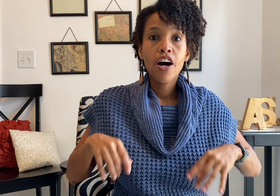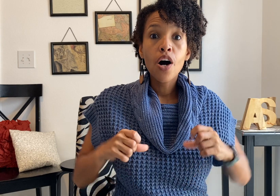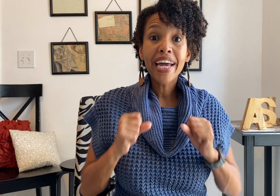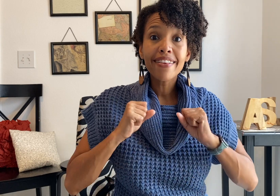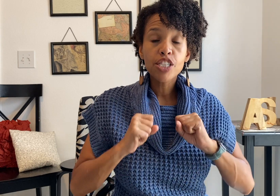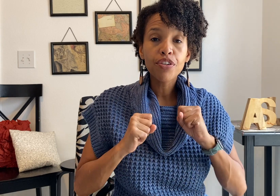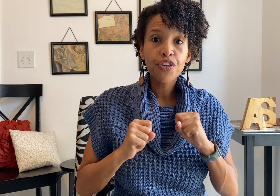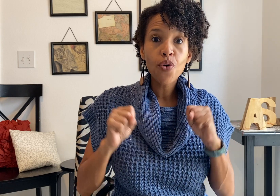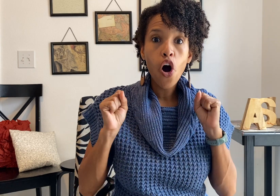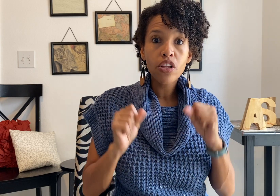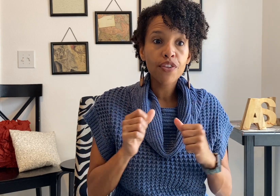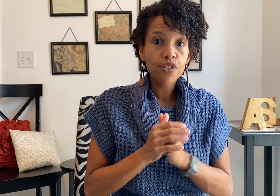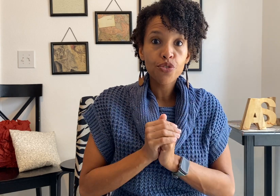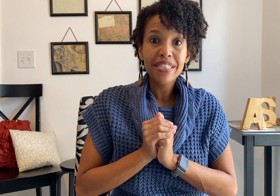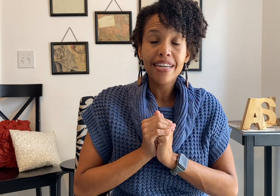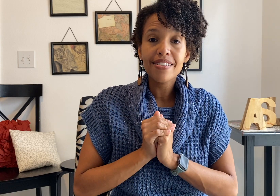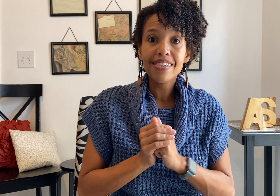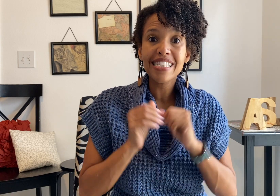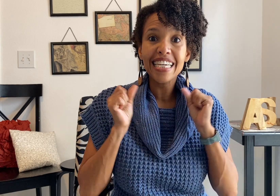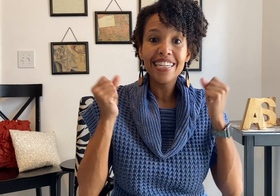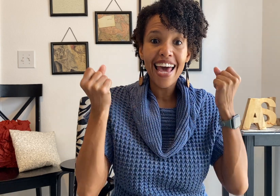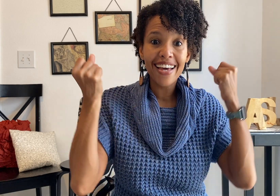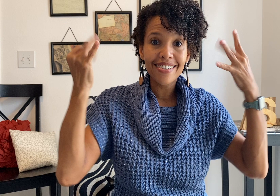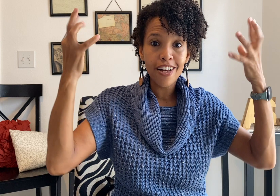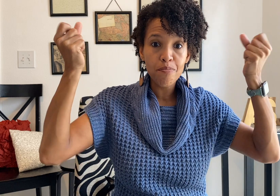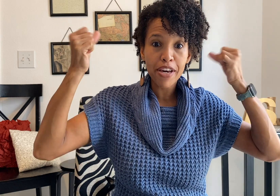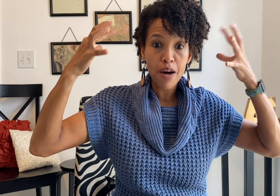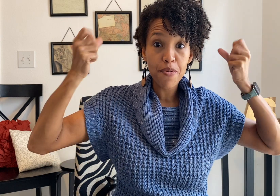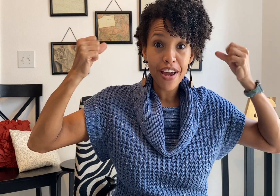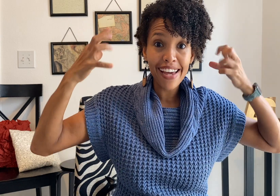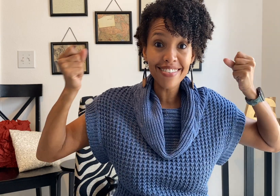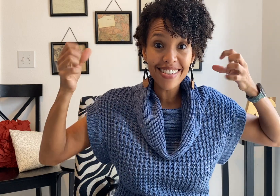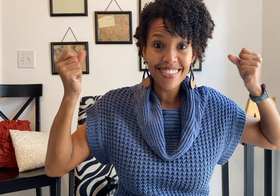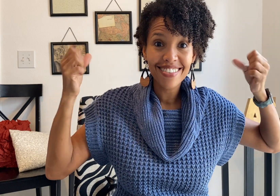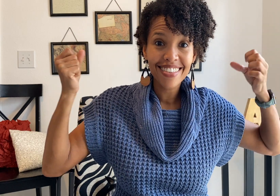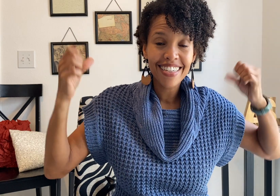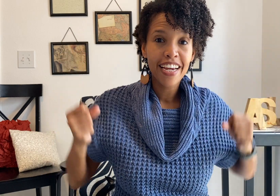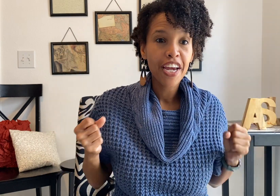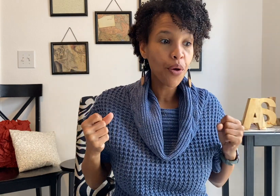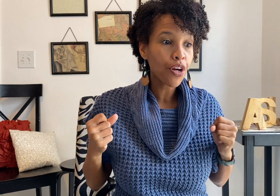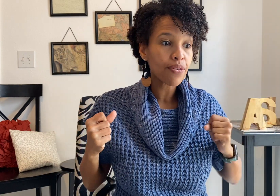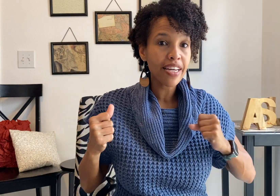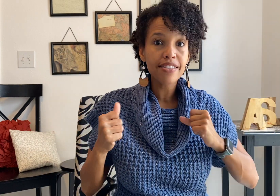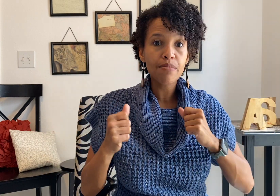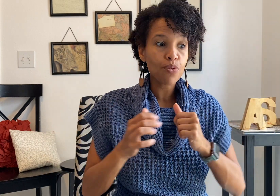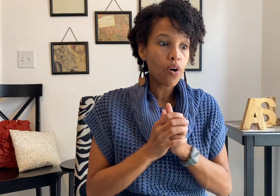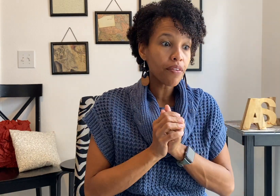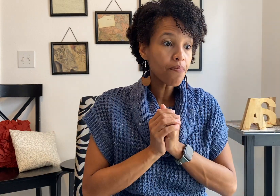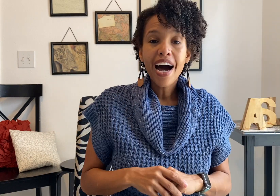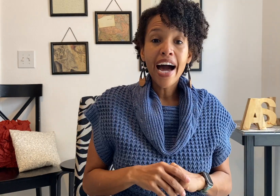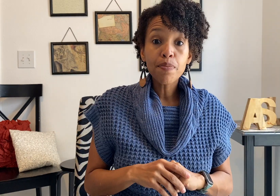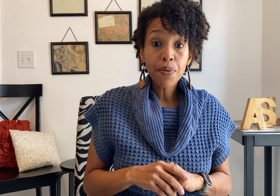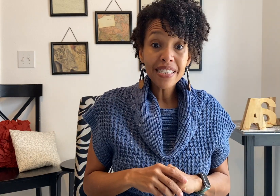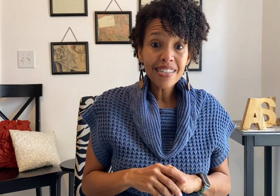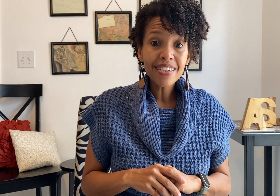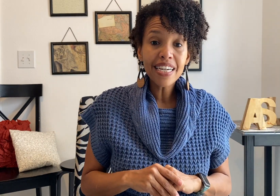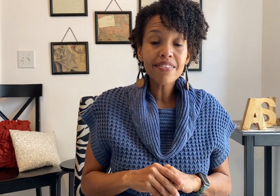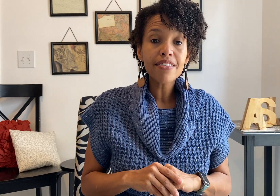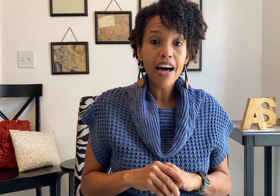Okay, let's review all of those 3 sentences in ASL. Pick up your hands. Here we go. Sentence number 1. I printed it in the